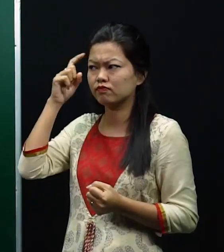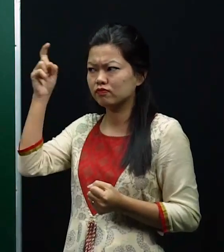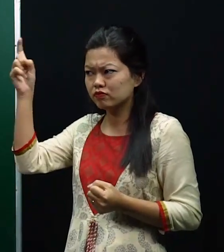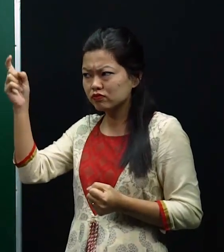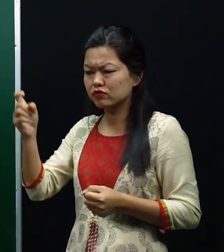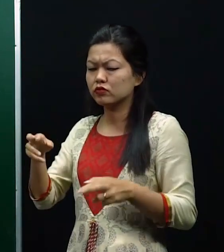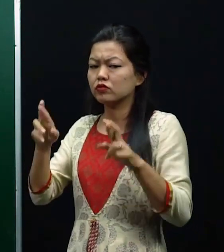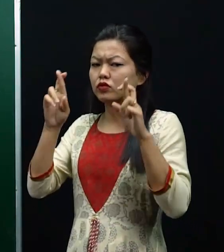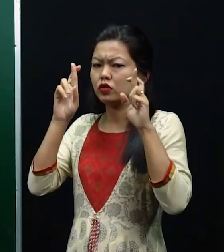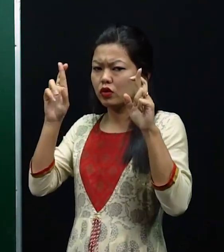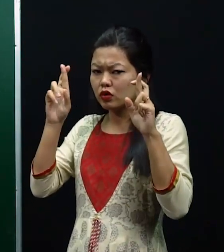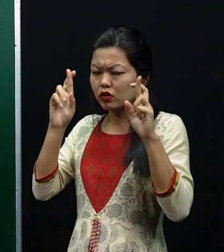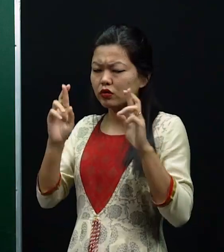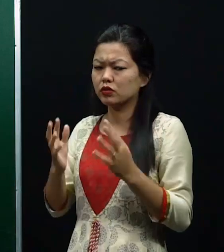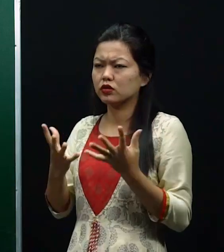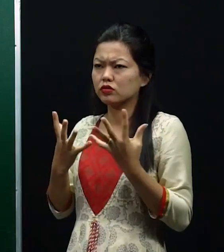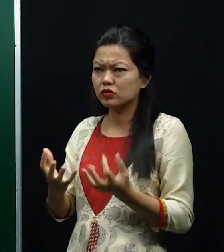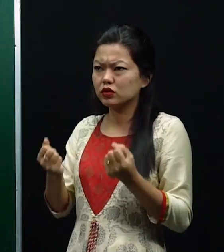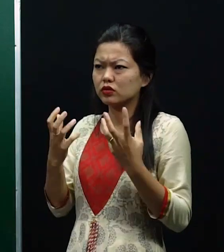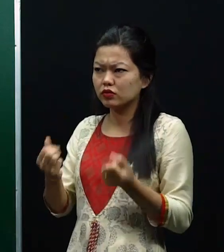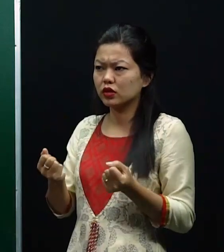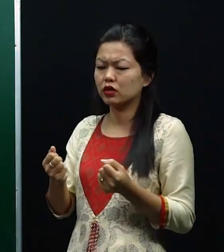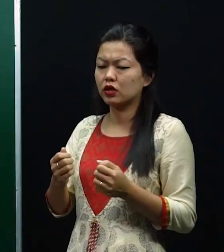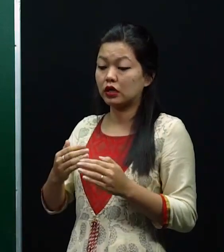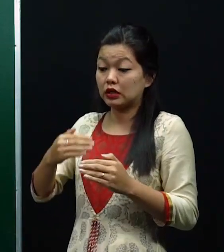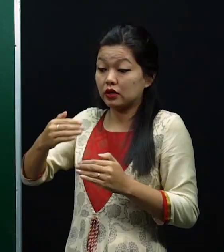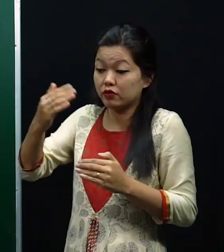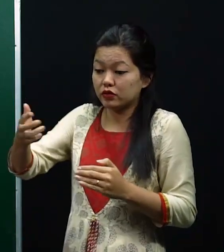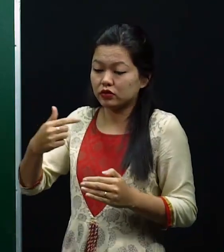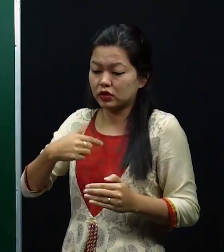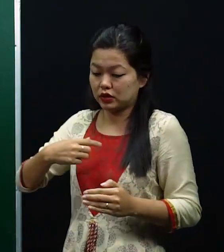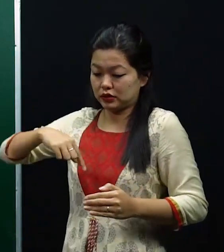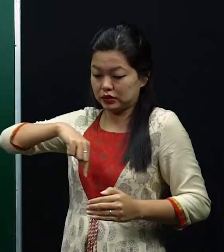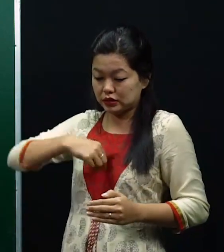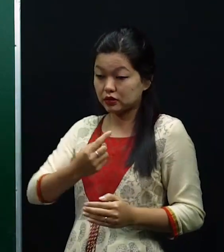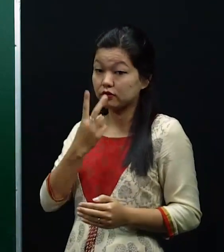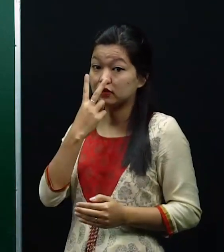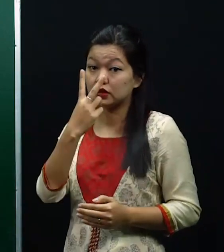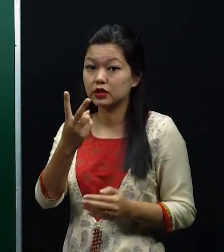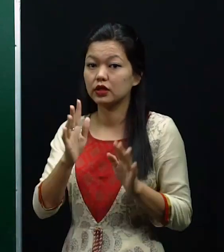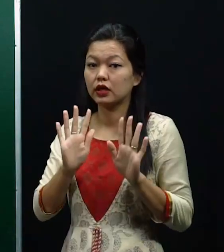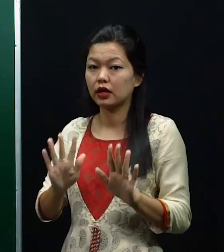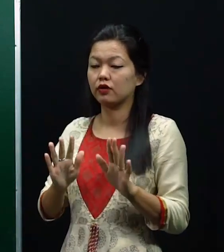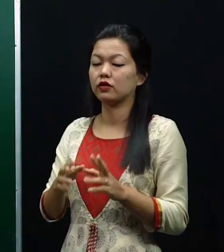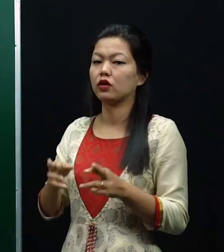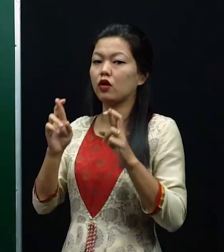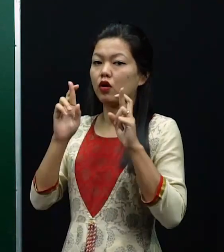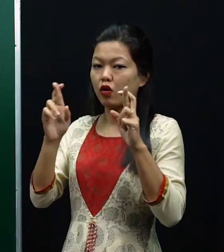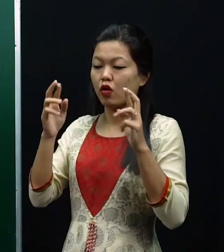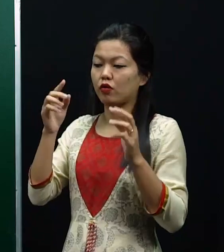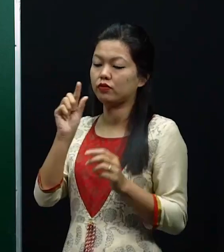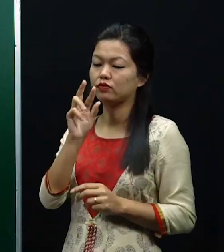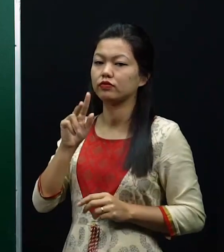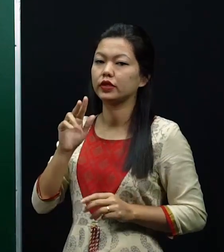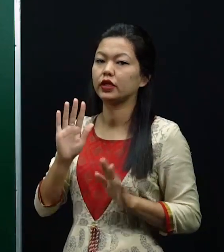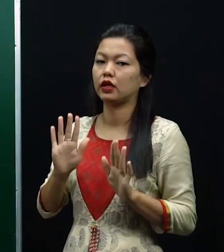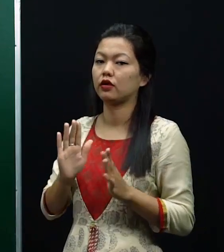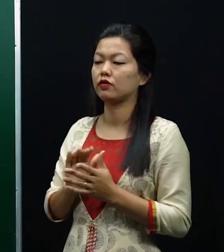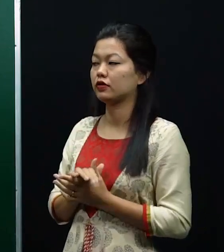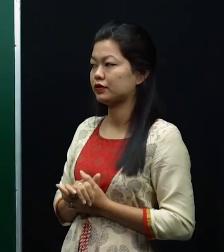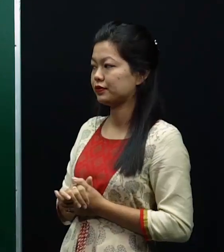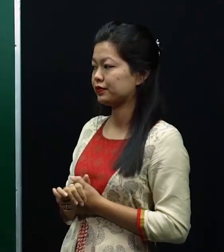time, but I'm going to re-explain it so that you will see that the main character of the story is hoping for something.